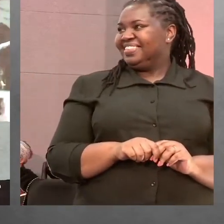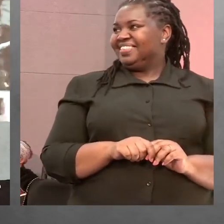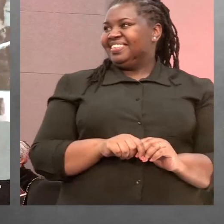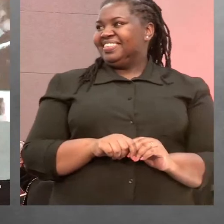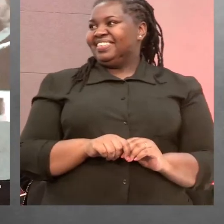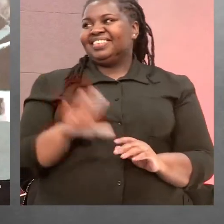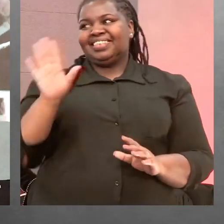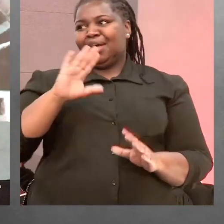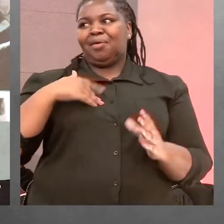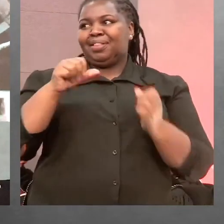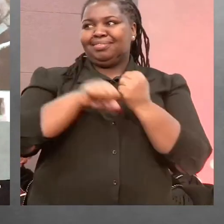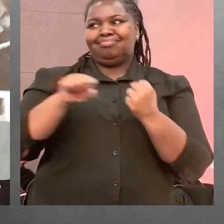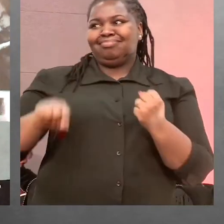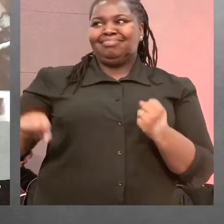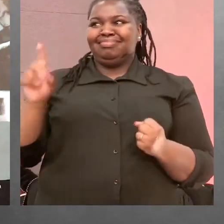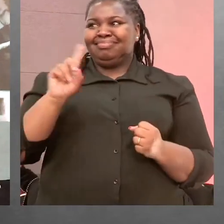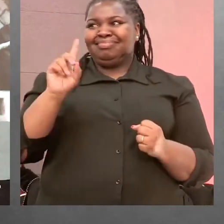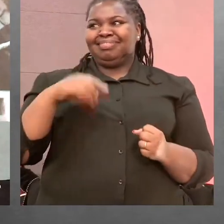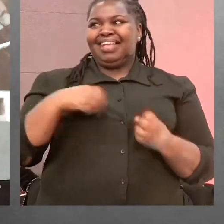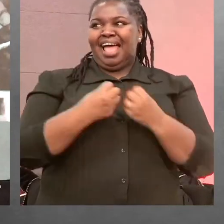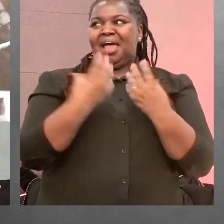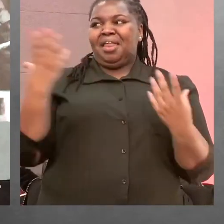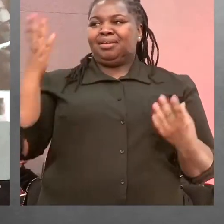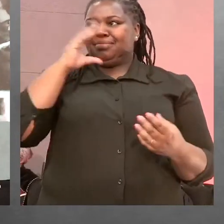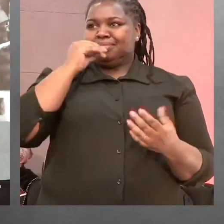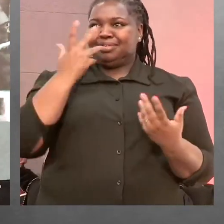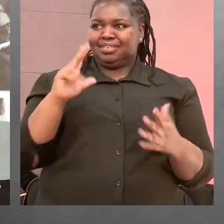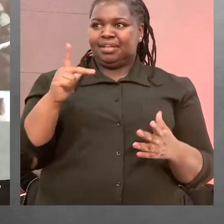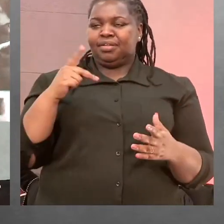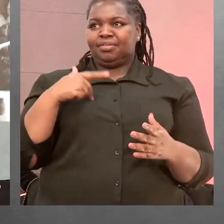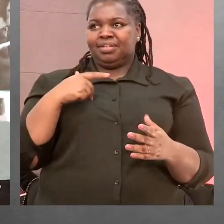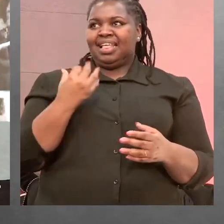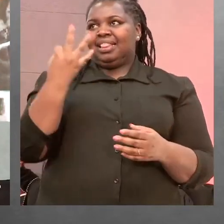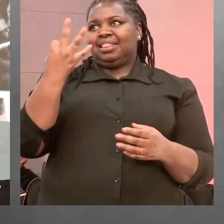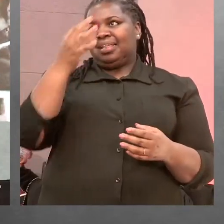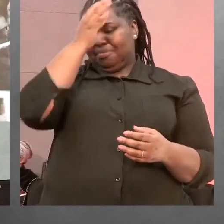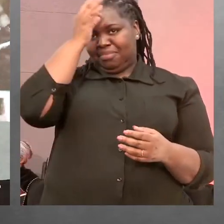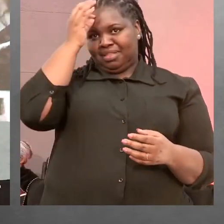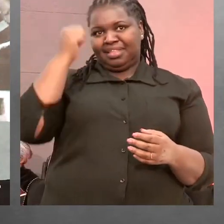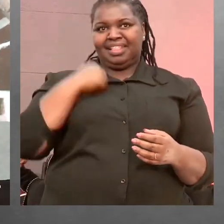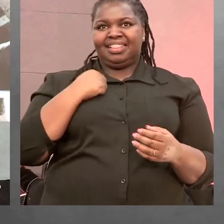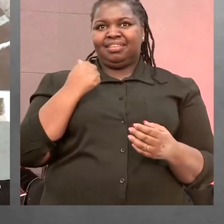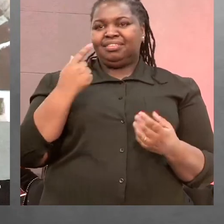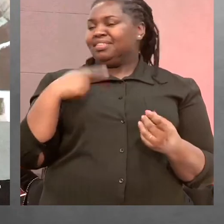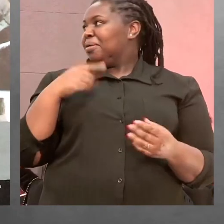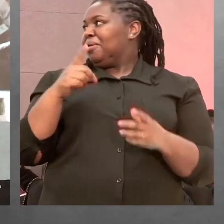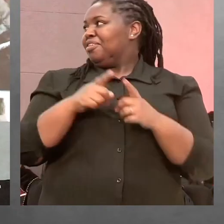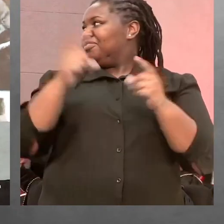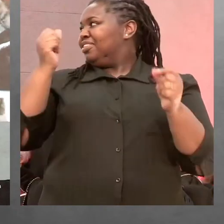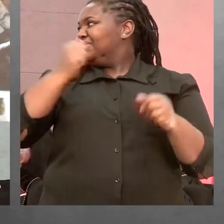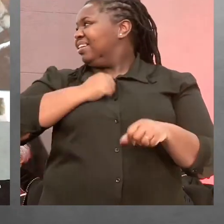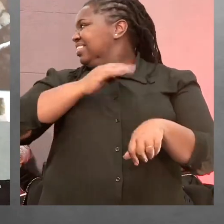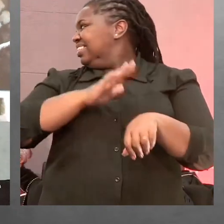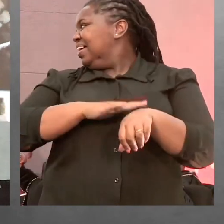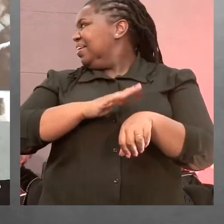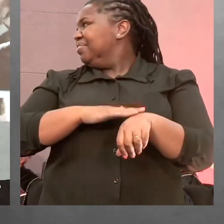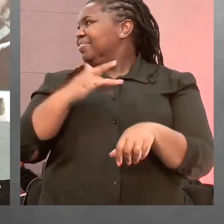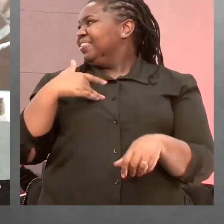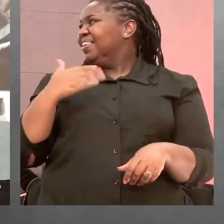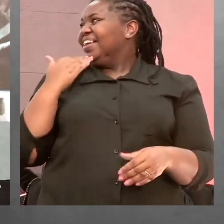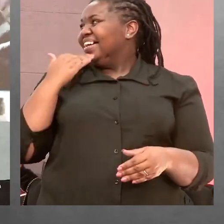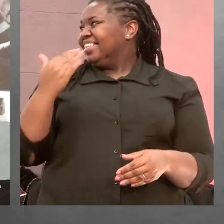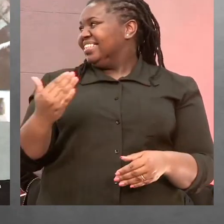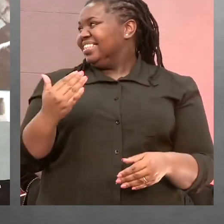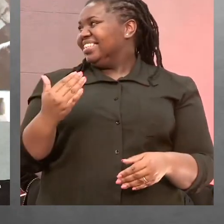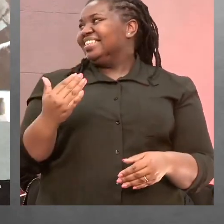I won't dwell much. A lot has been said. I'm only allocated 3 minutes. I think I've already exhausted my time. I would like to